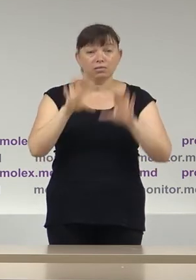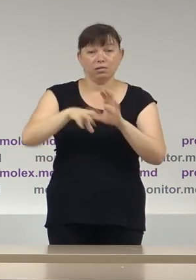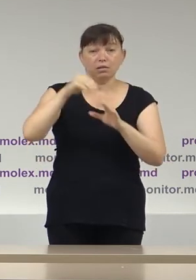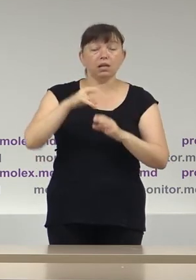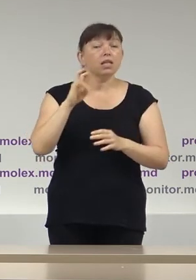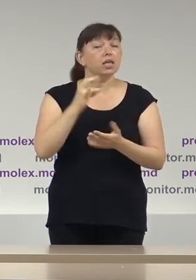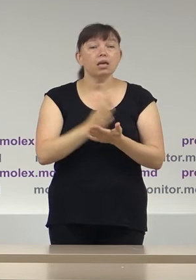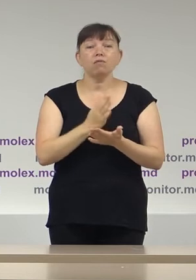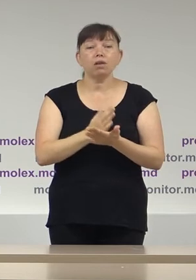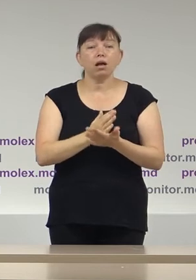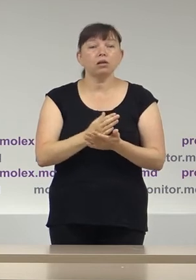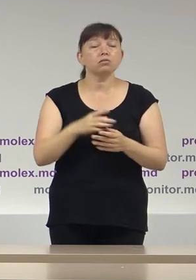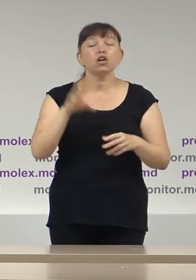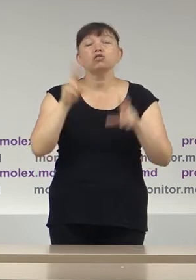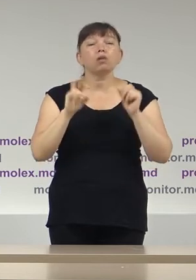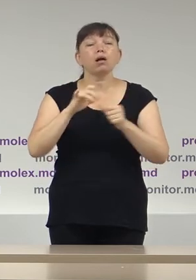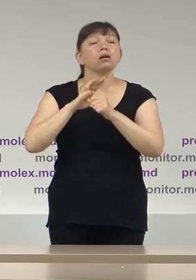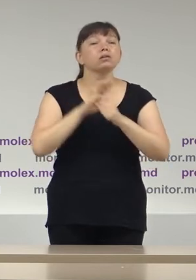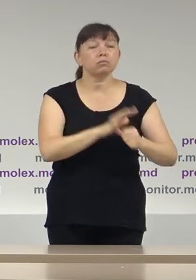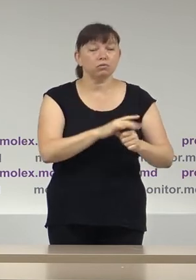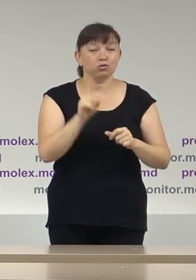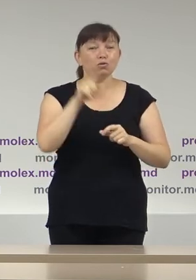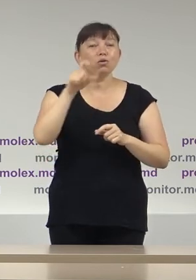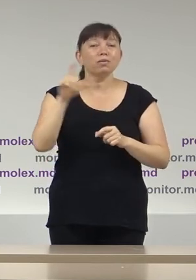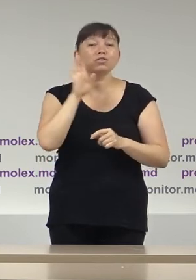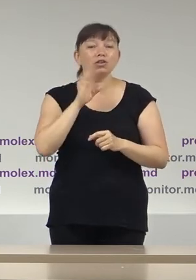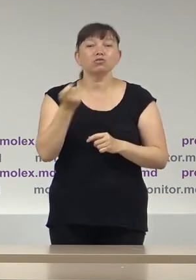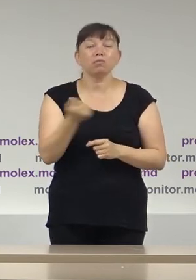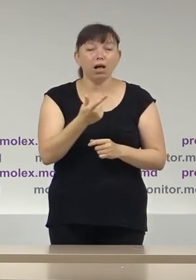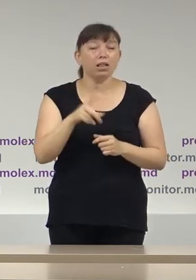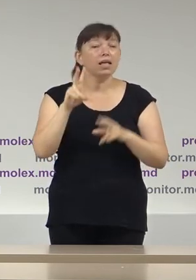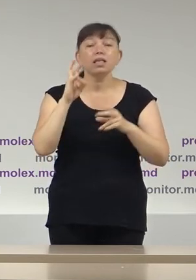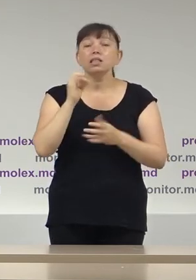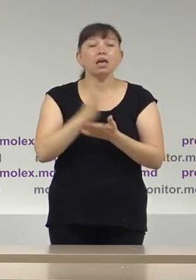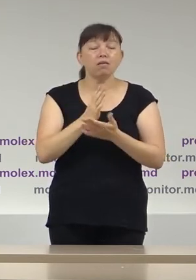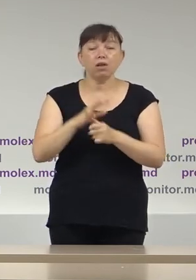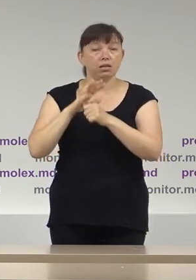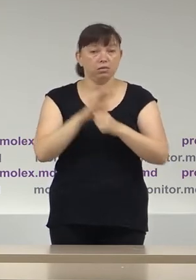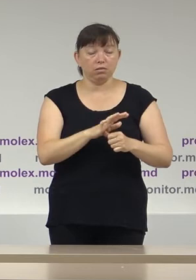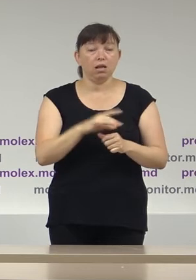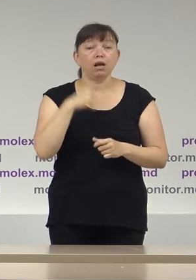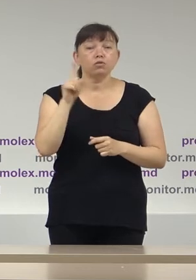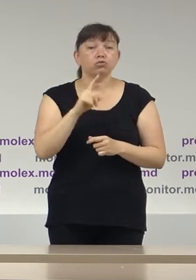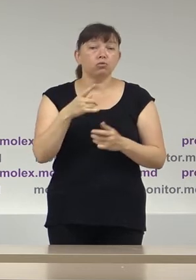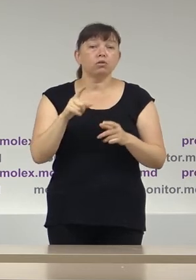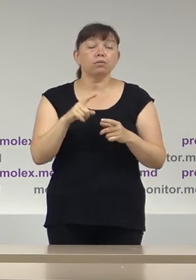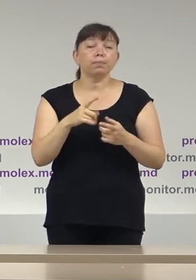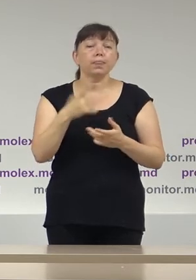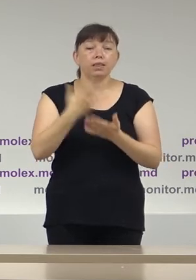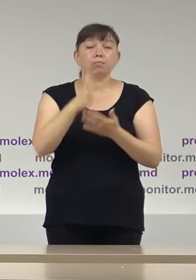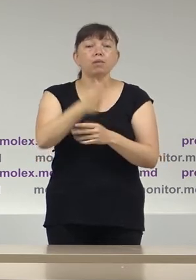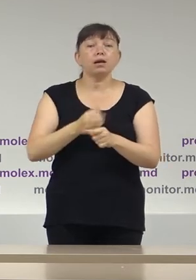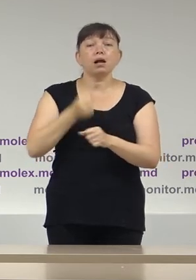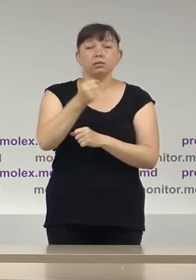Article 86, paragraph 2 of the Electoral Code is not discriminatory. We remind that an